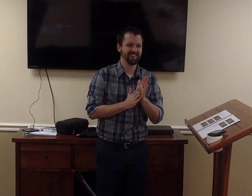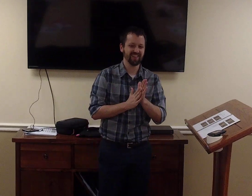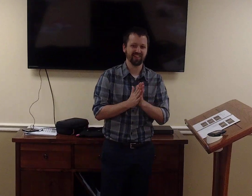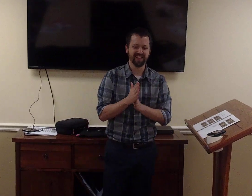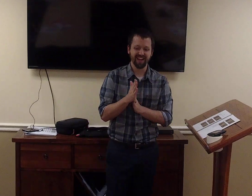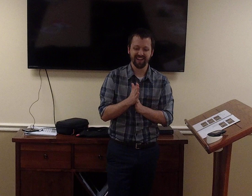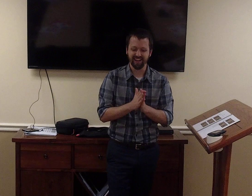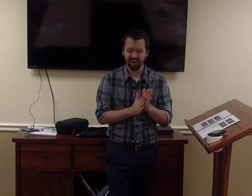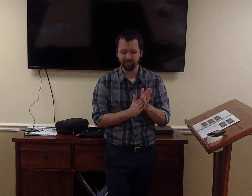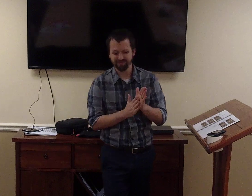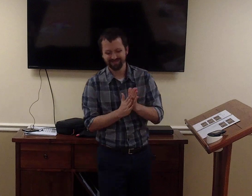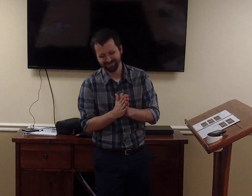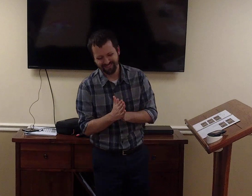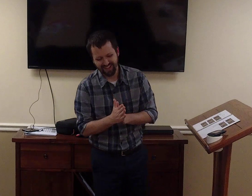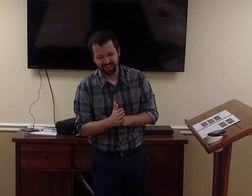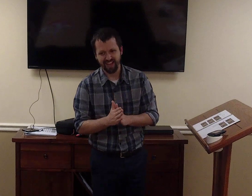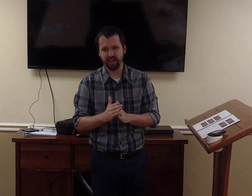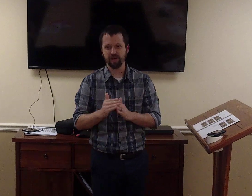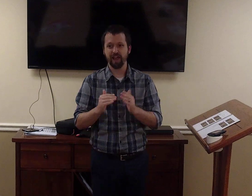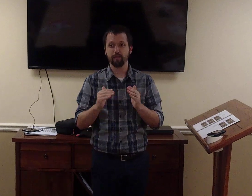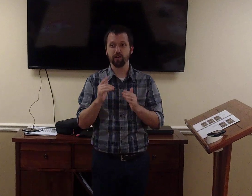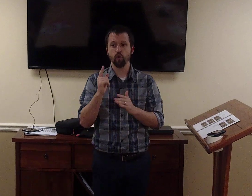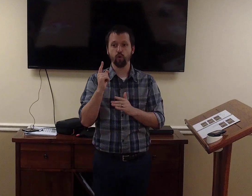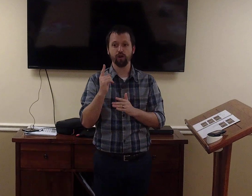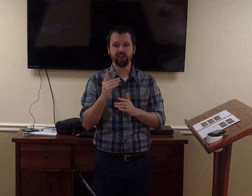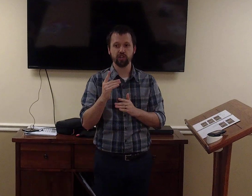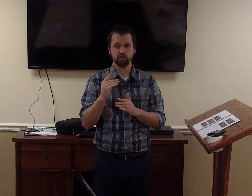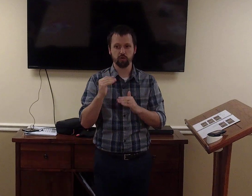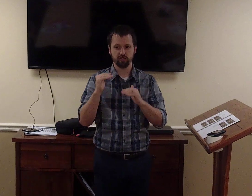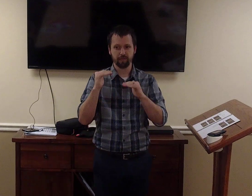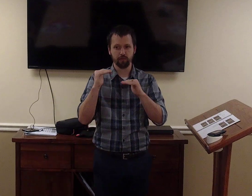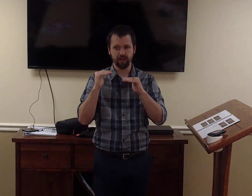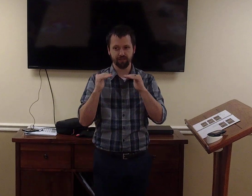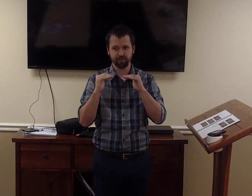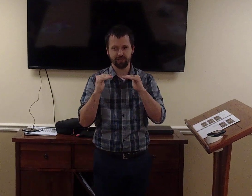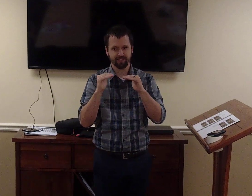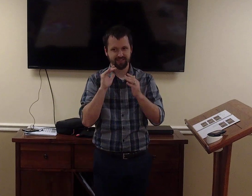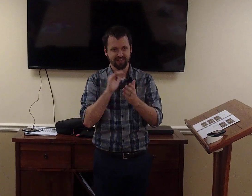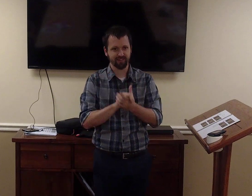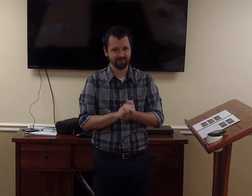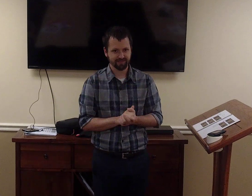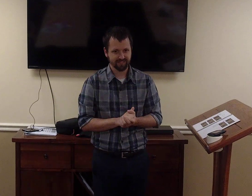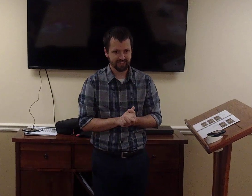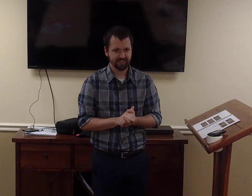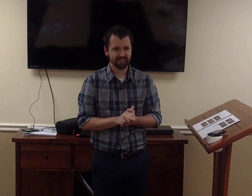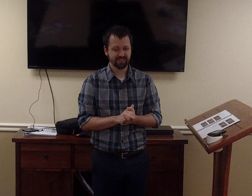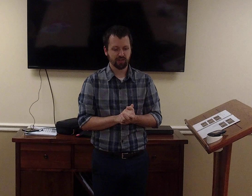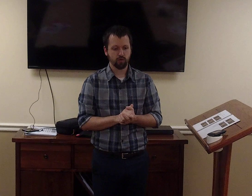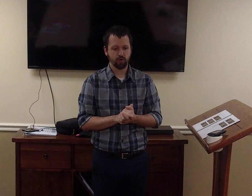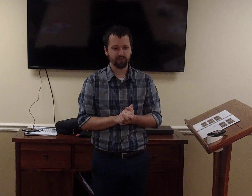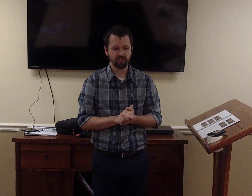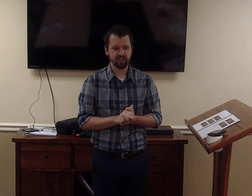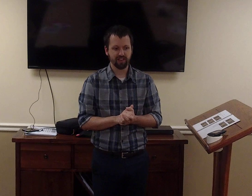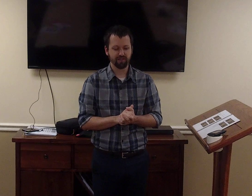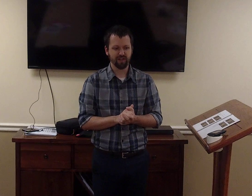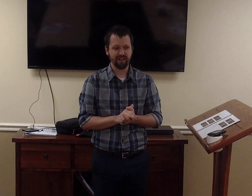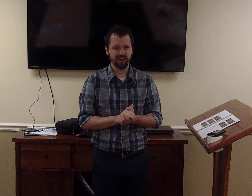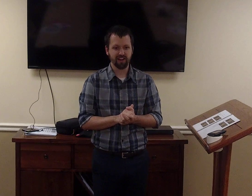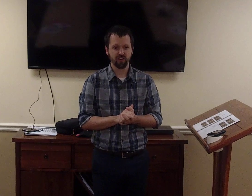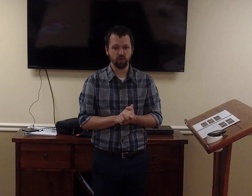So yeah. Because I am a quarter of an inch shorter than my wife. So quarter of it, she's like 5'9" and a quarter,